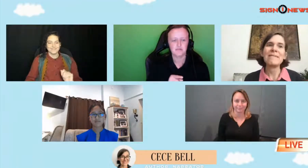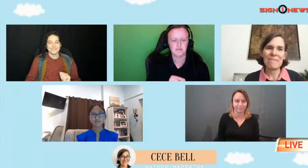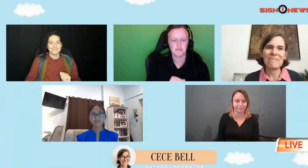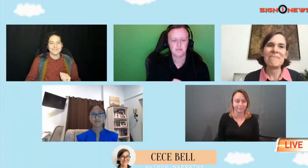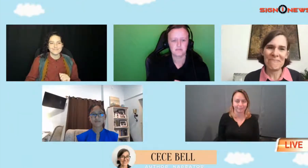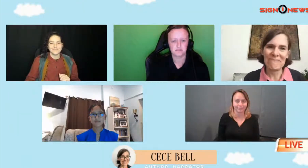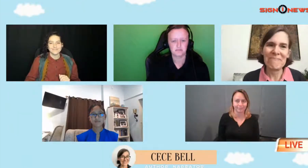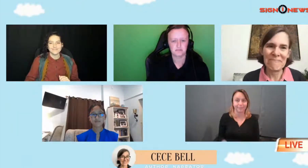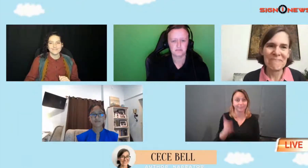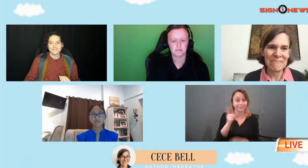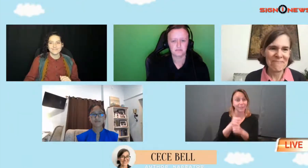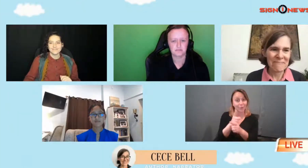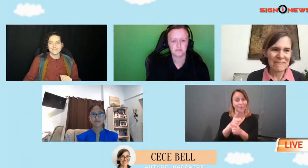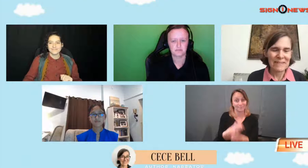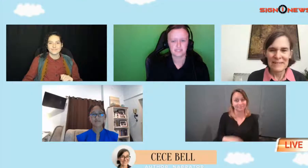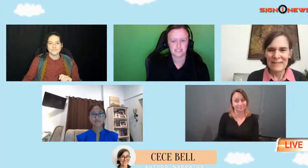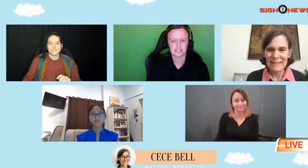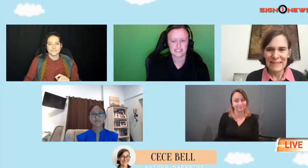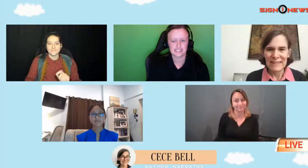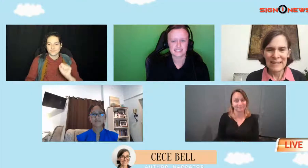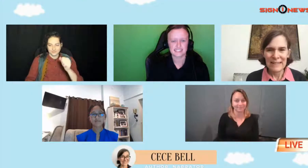Right. Mm-hmm.